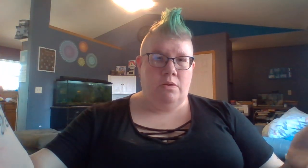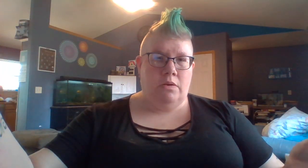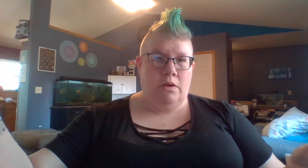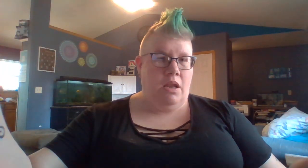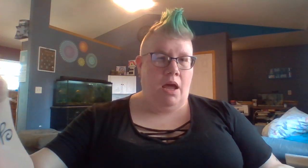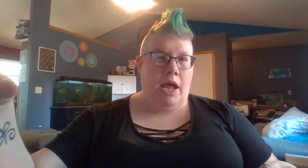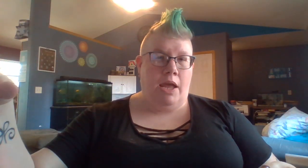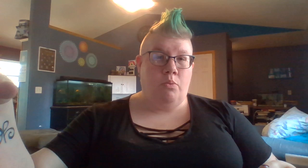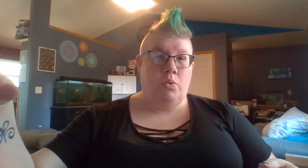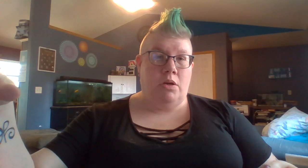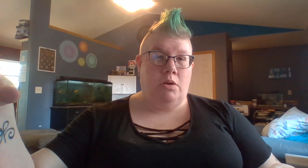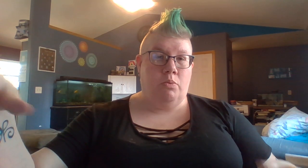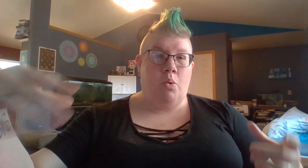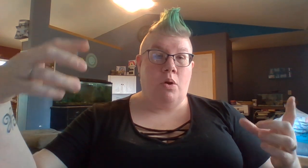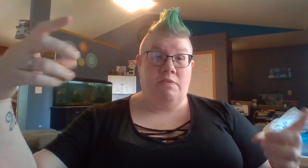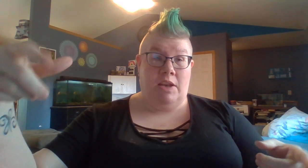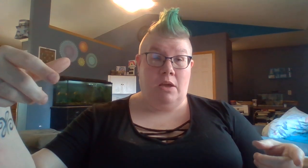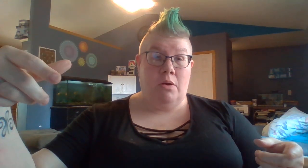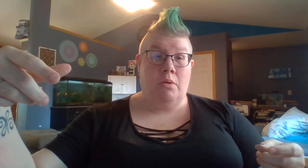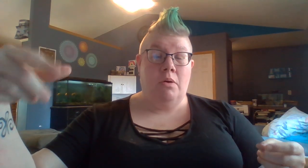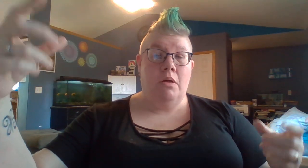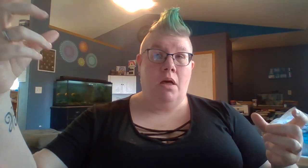consultant, and I would record video